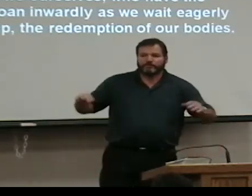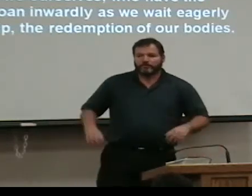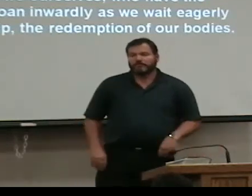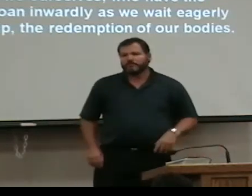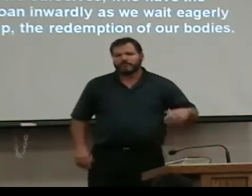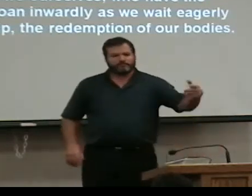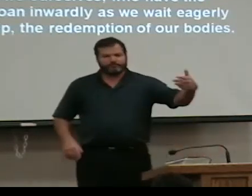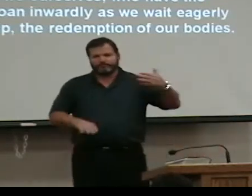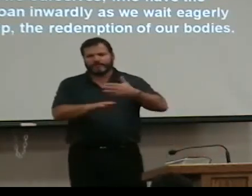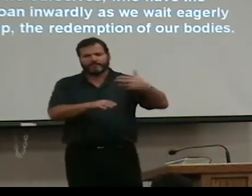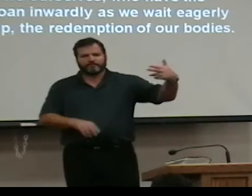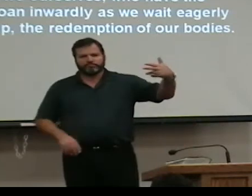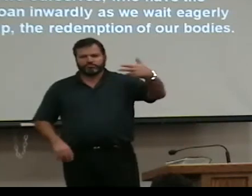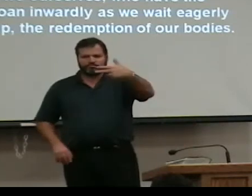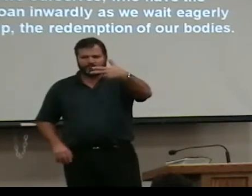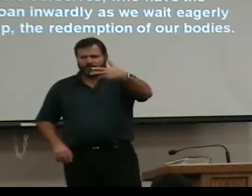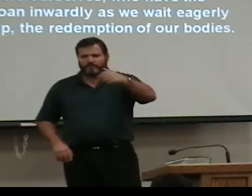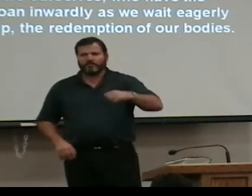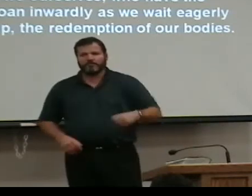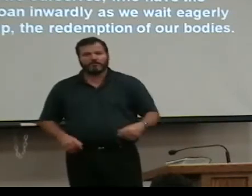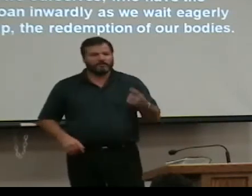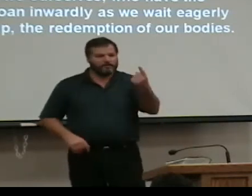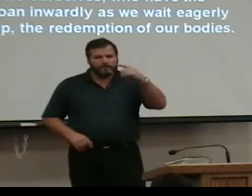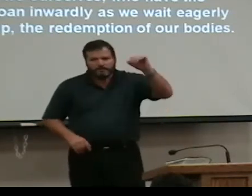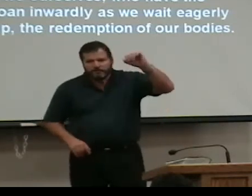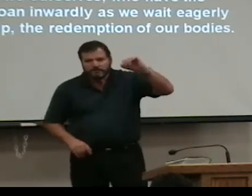It's finished. Bob pulls up. Hey.